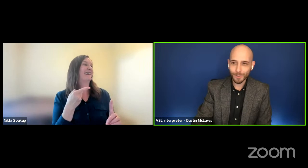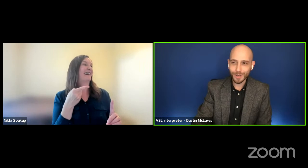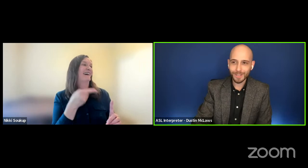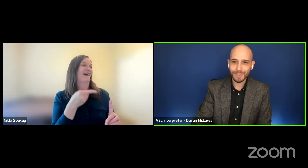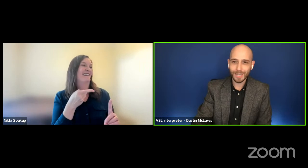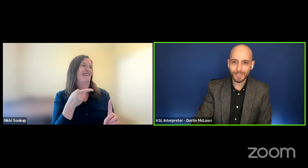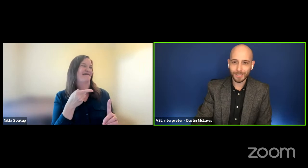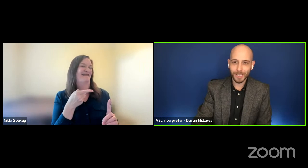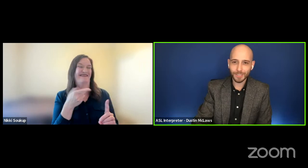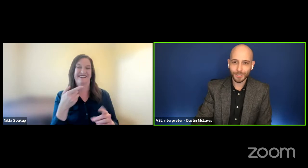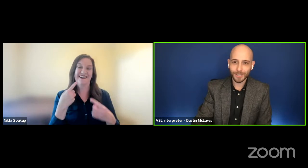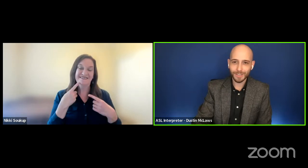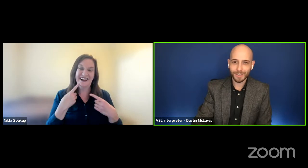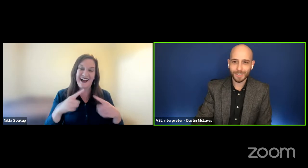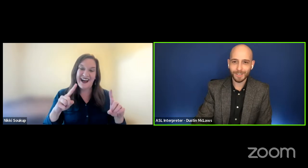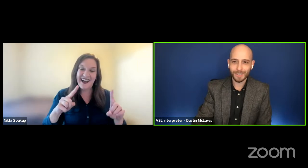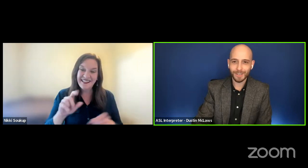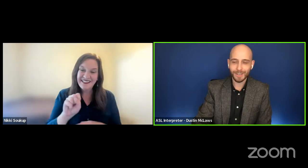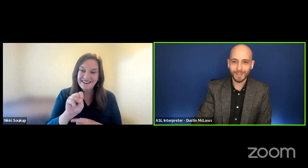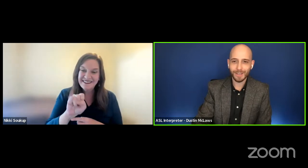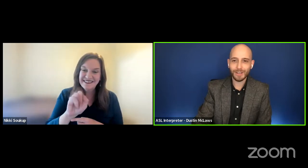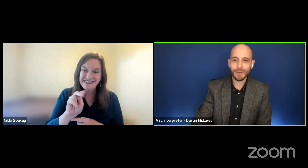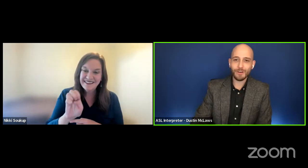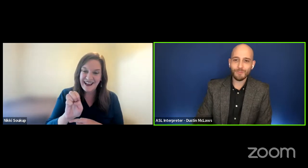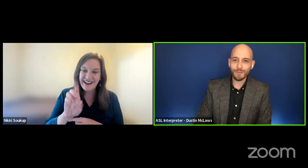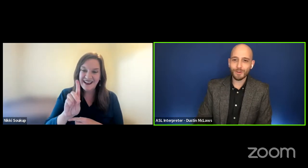The Arizona legislature